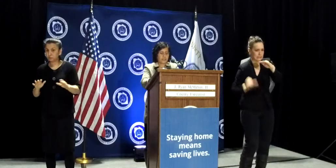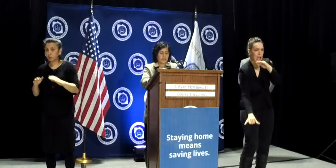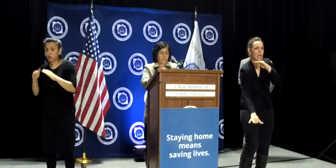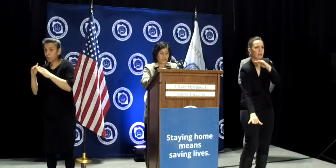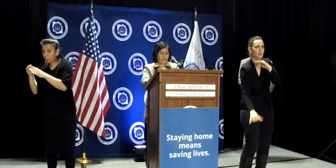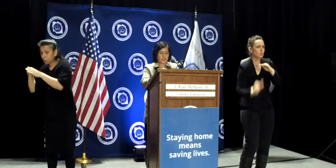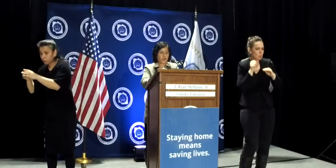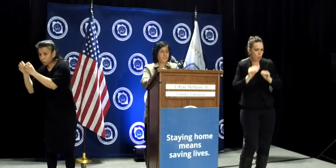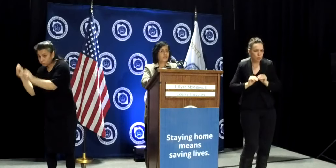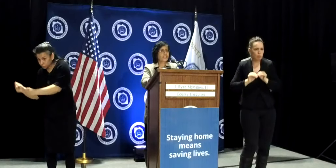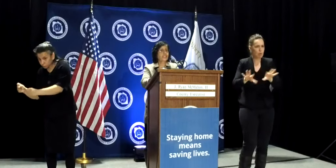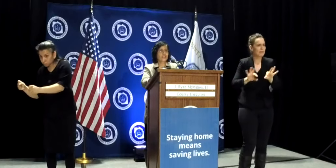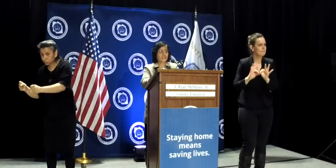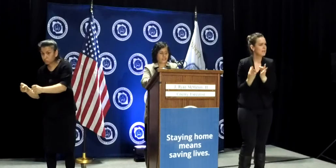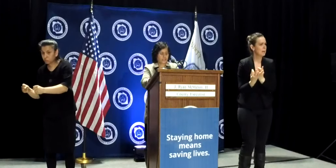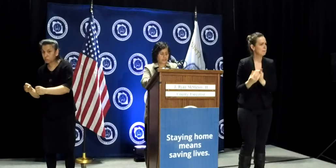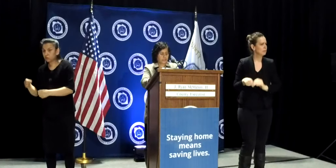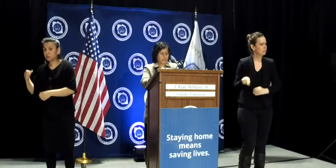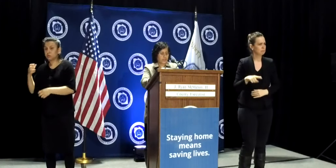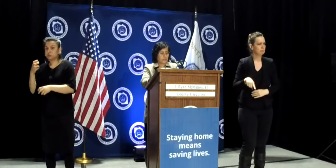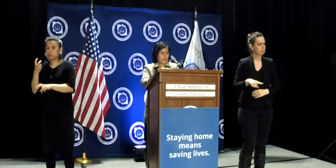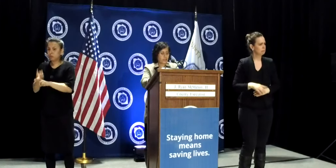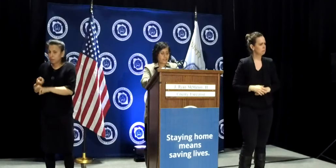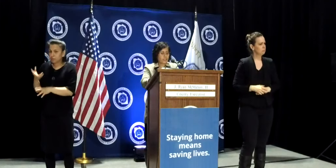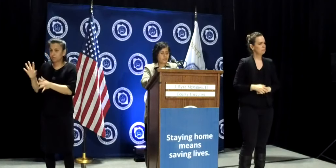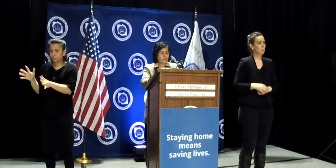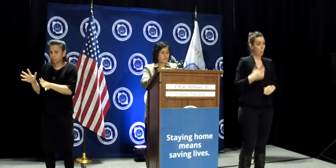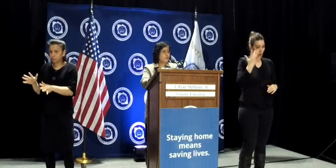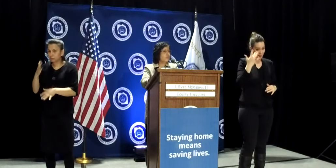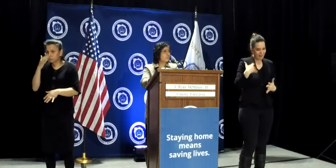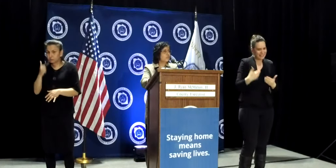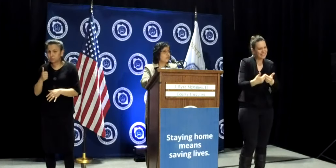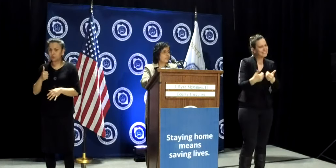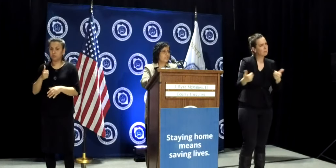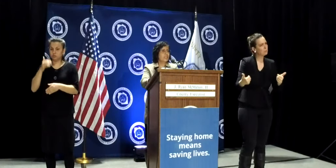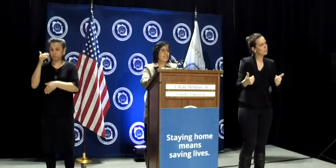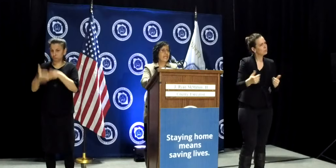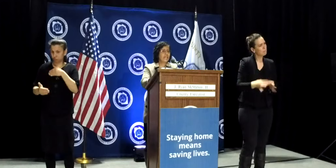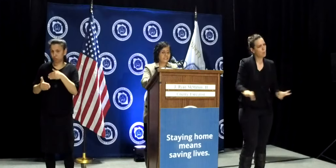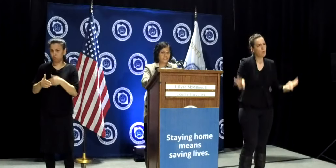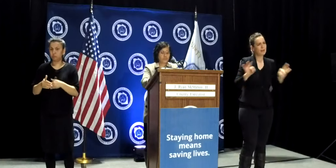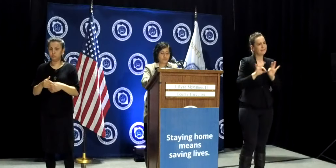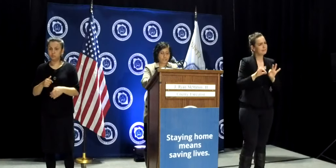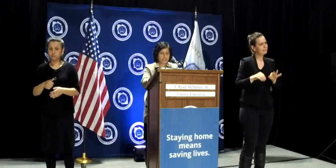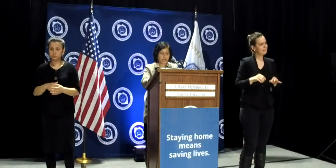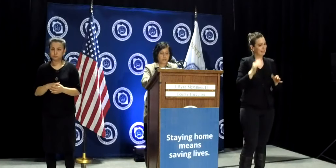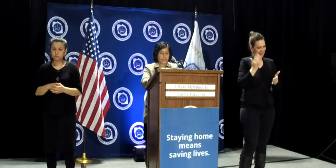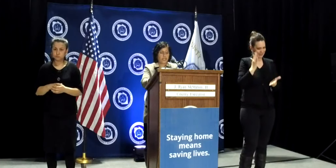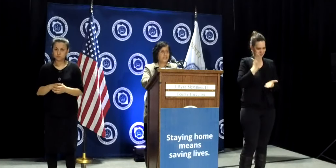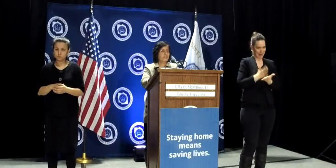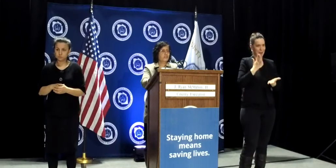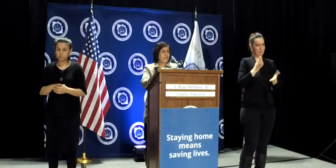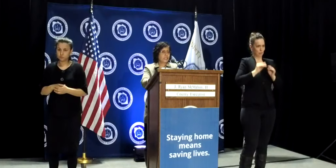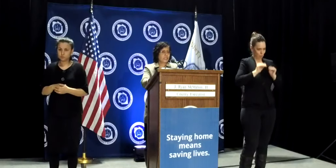it because they want to protect others. Because this is one of the most important and crucial steps in dismantling